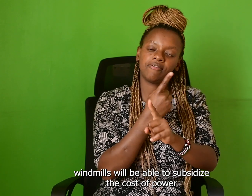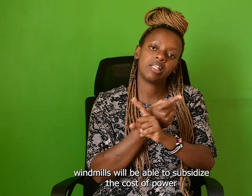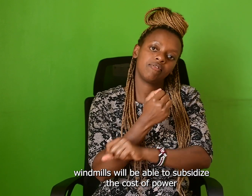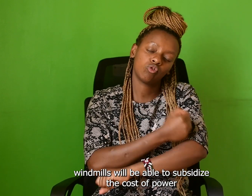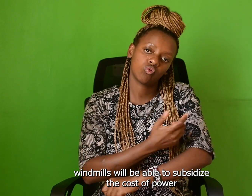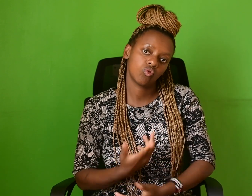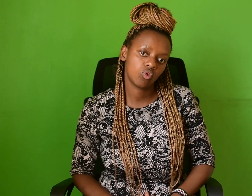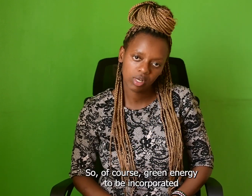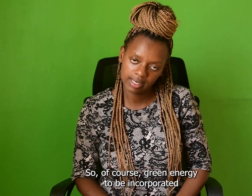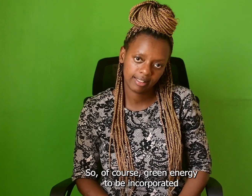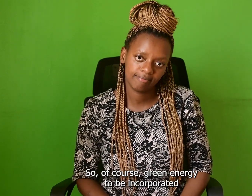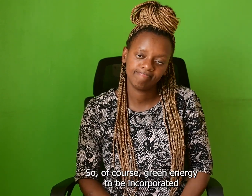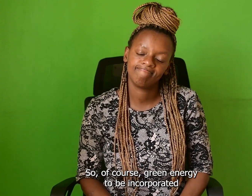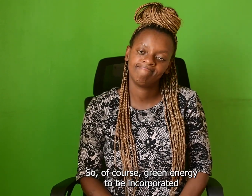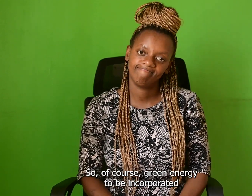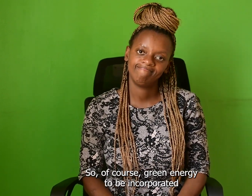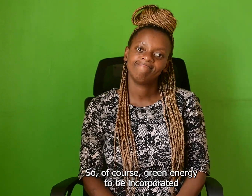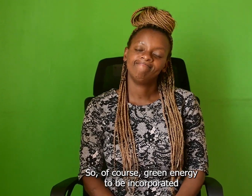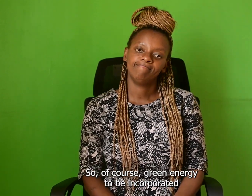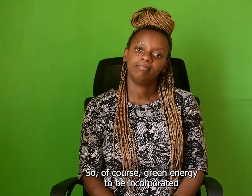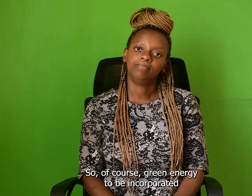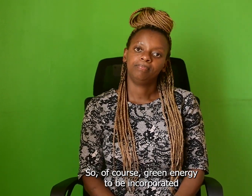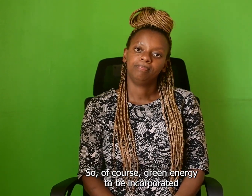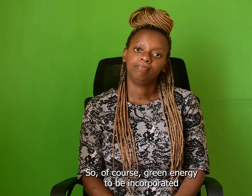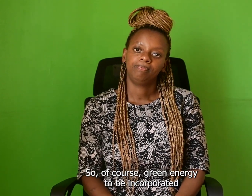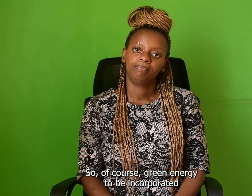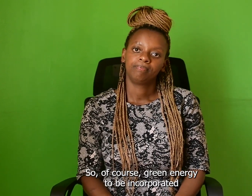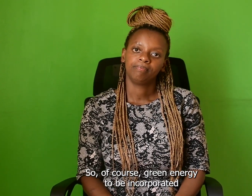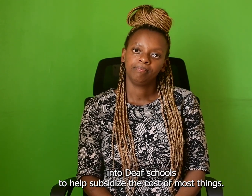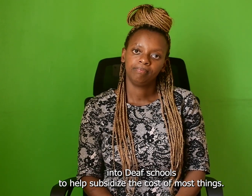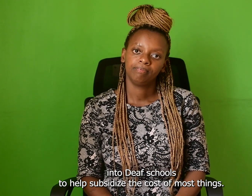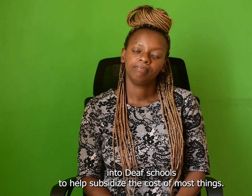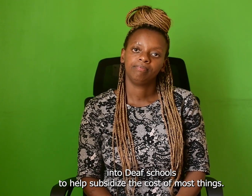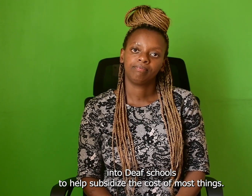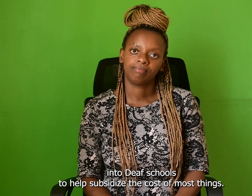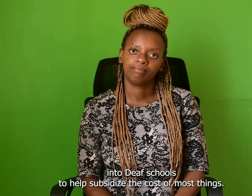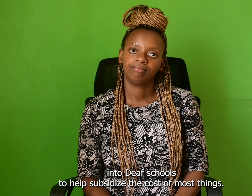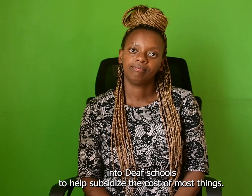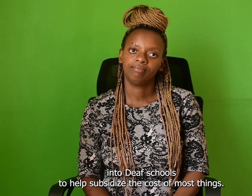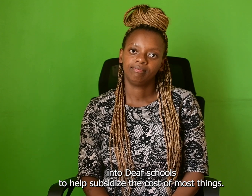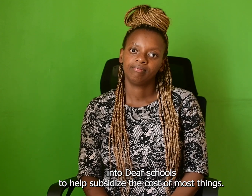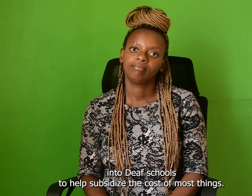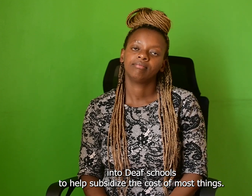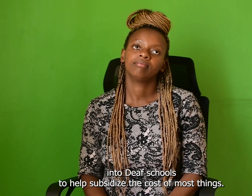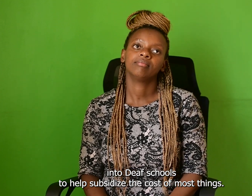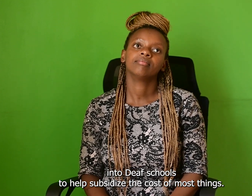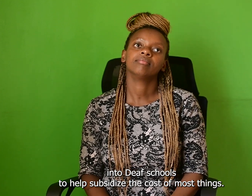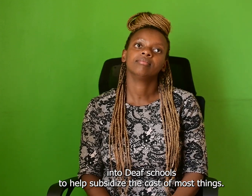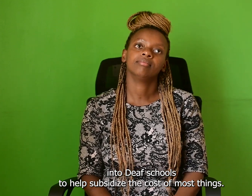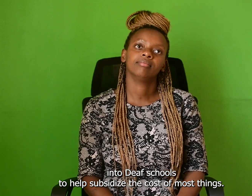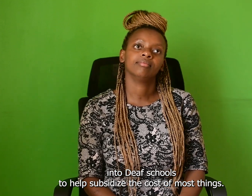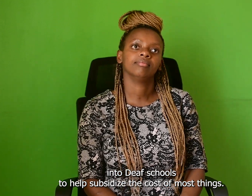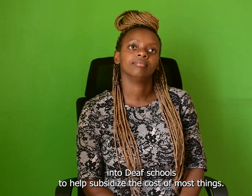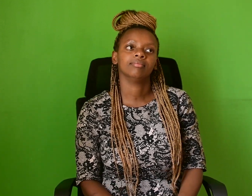of power. So of course, green energy to be incorporated into deaf schools to help subsidize the cost of most things.